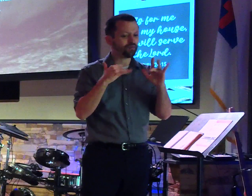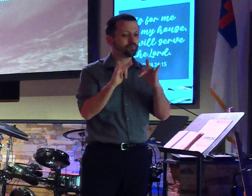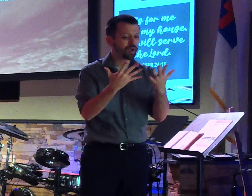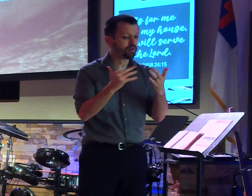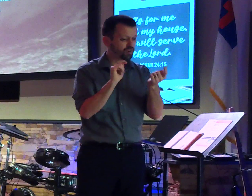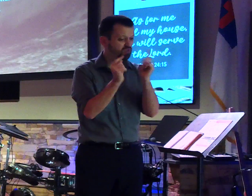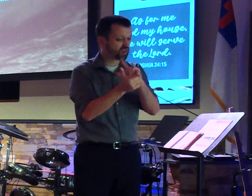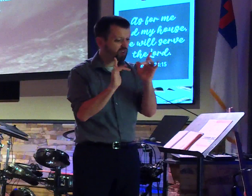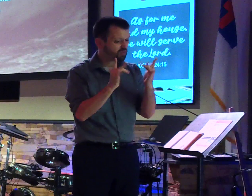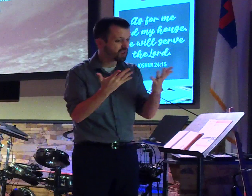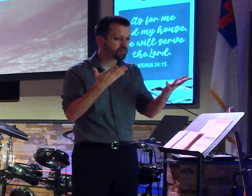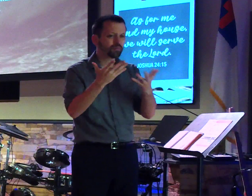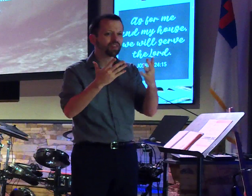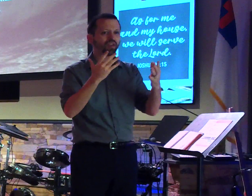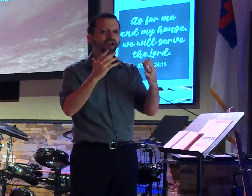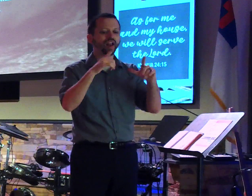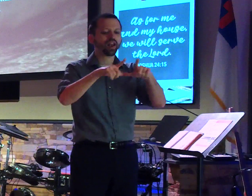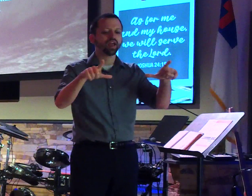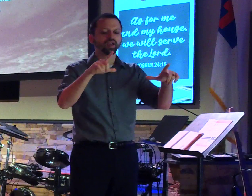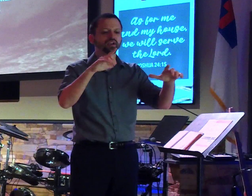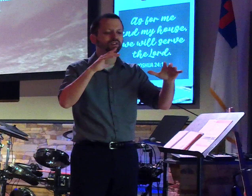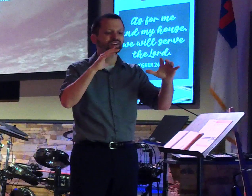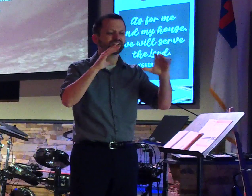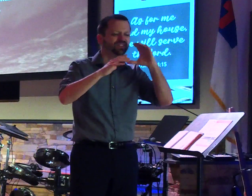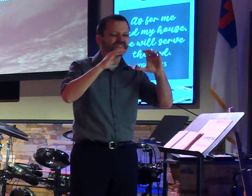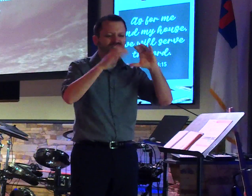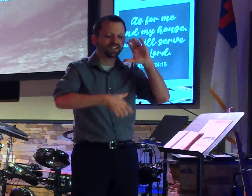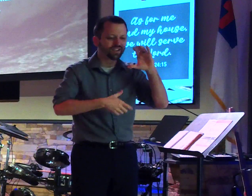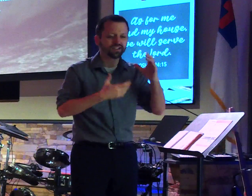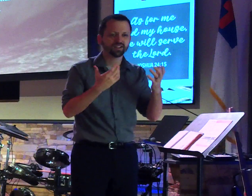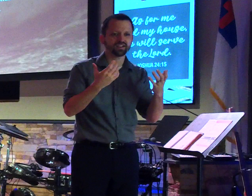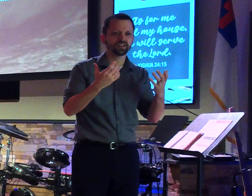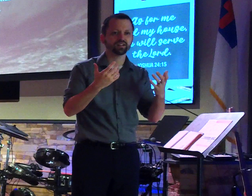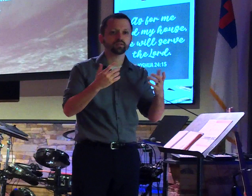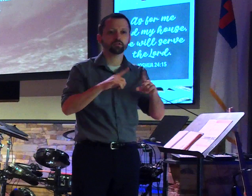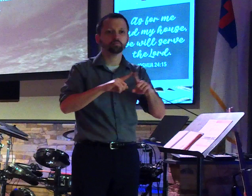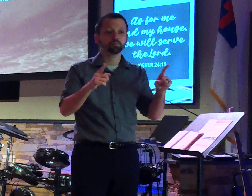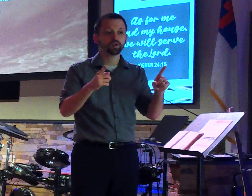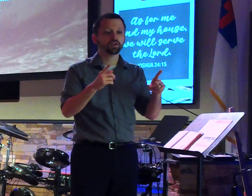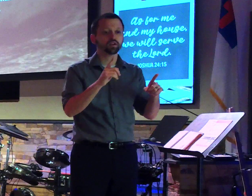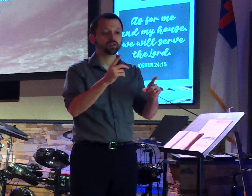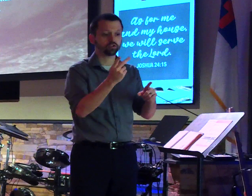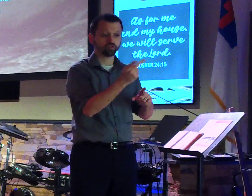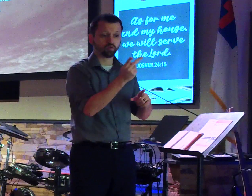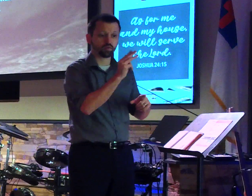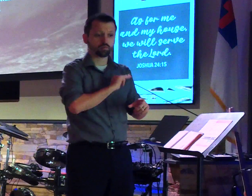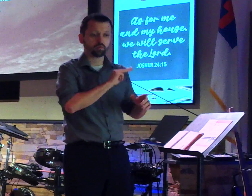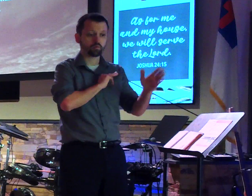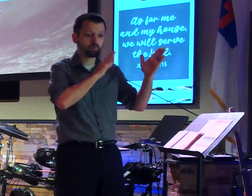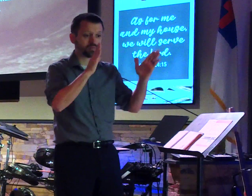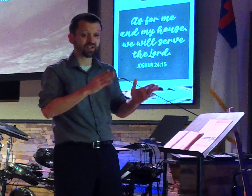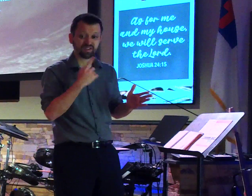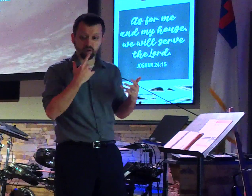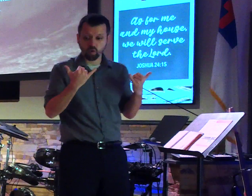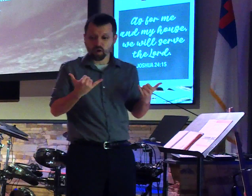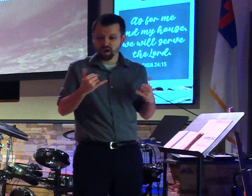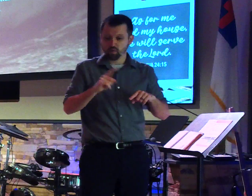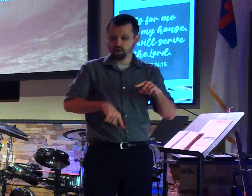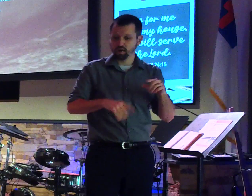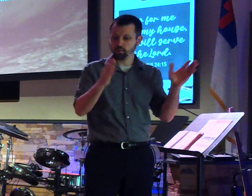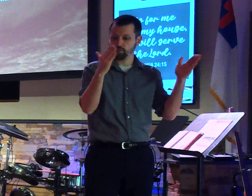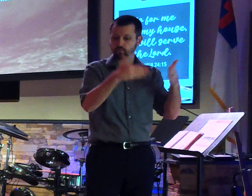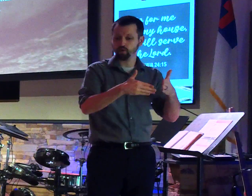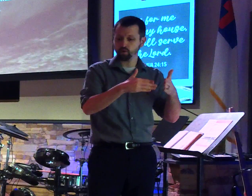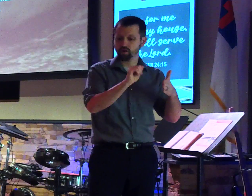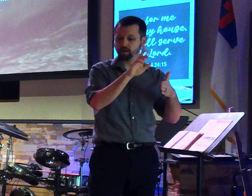And they were trying to communicate, but they couldn't really understand each other. But John and Bonnie said, listen, we can't really do that right now because we're trying to